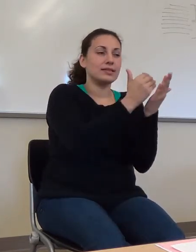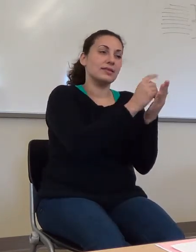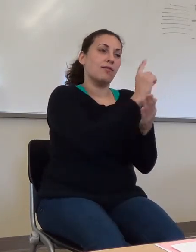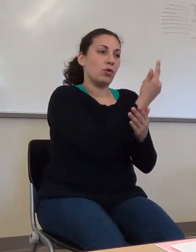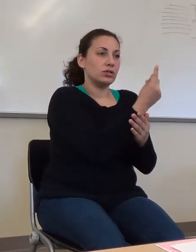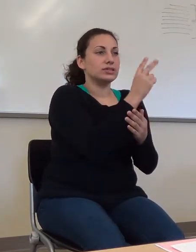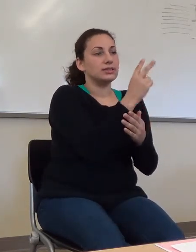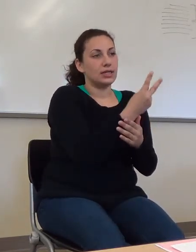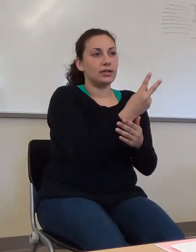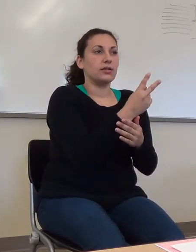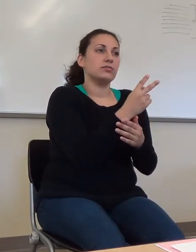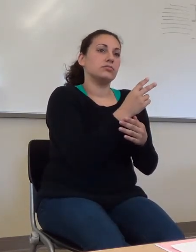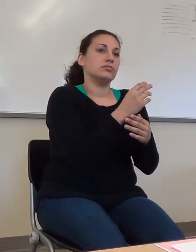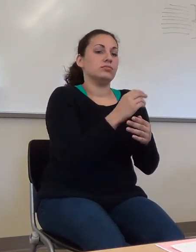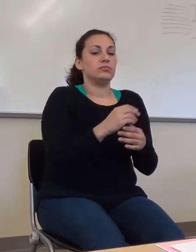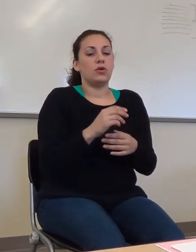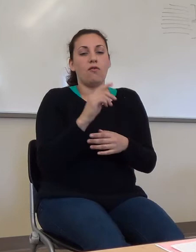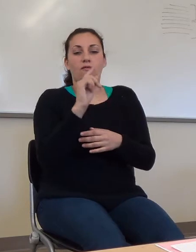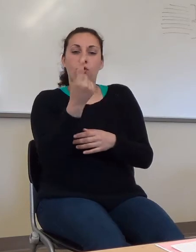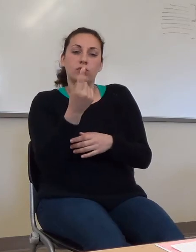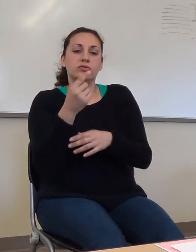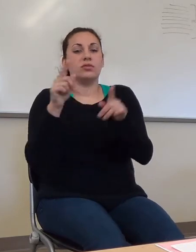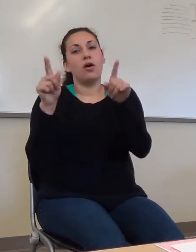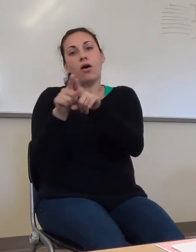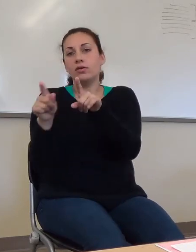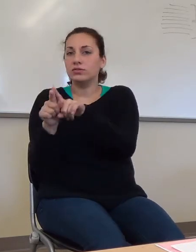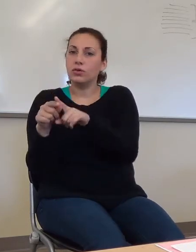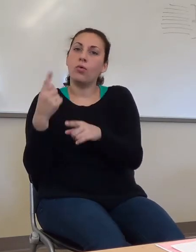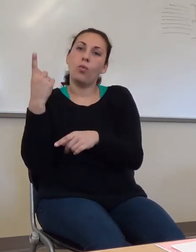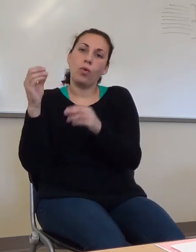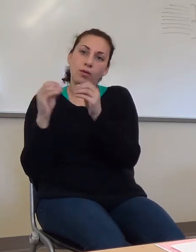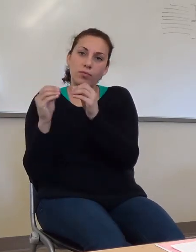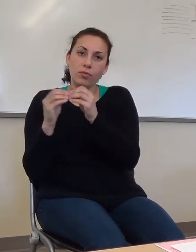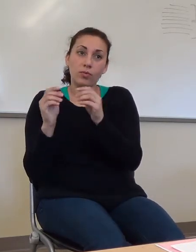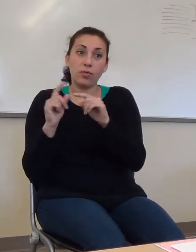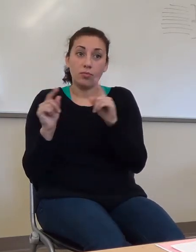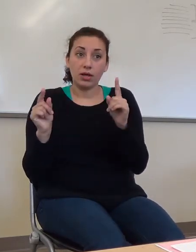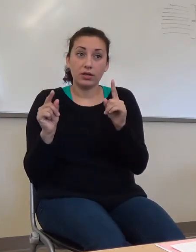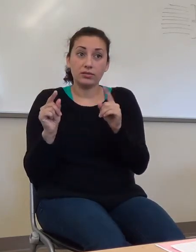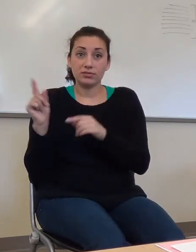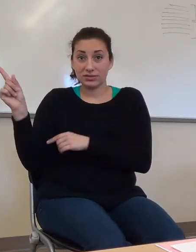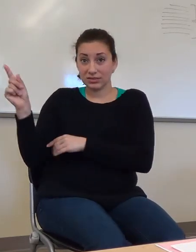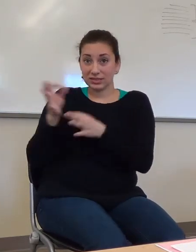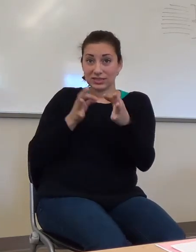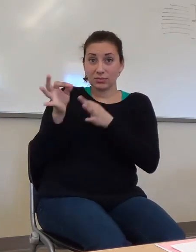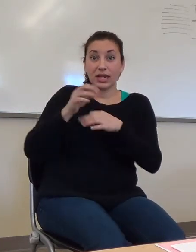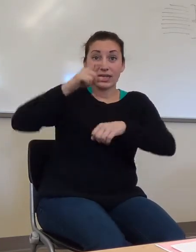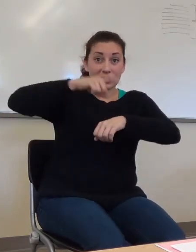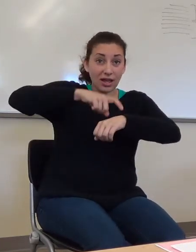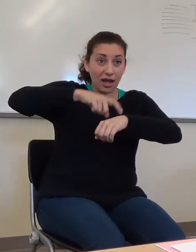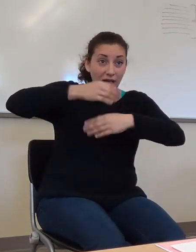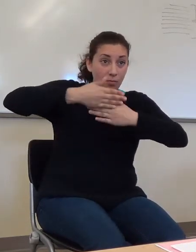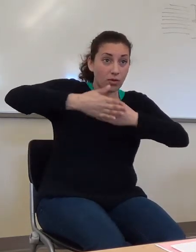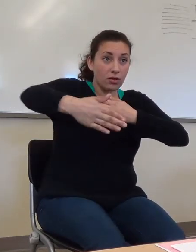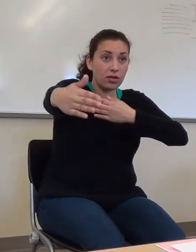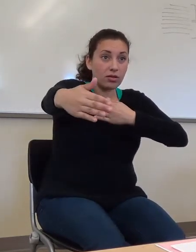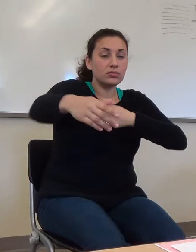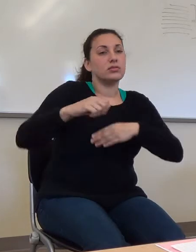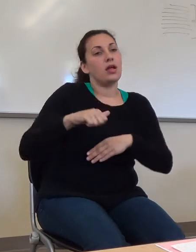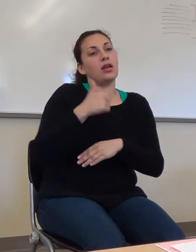another, one more, that's one type. But these ones that have to do with time are another type,